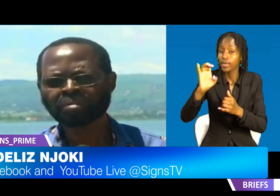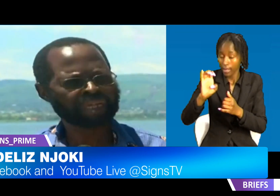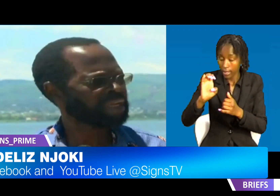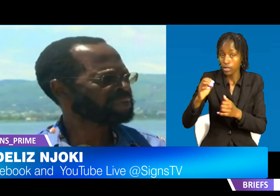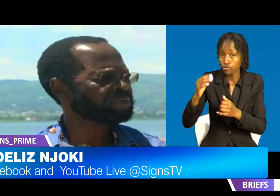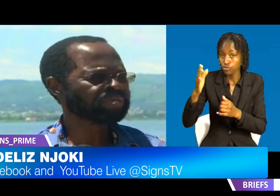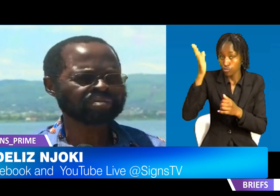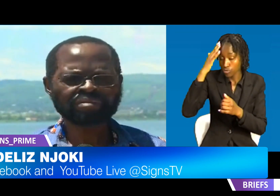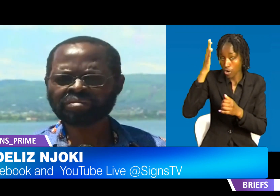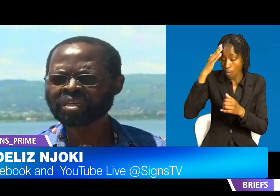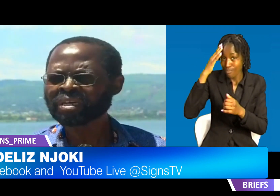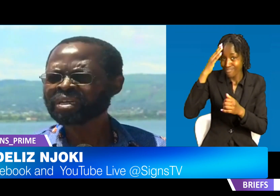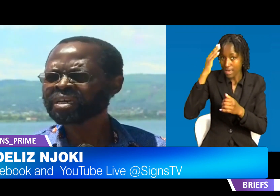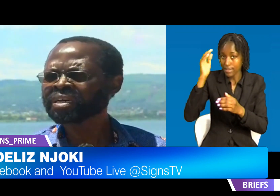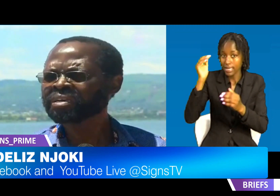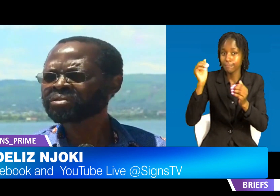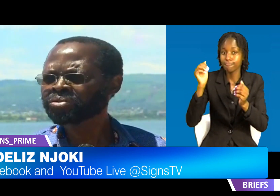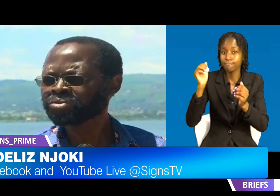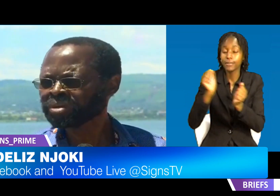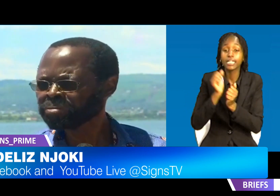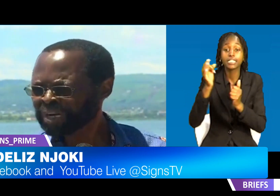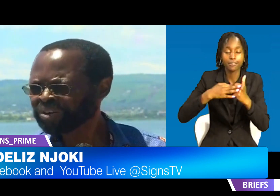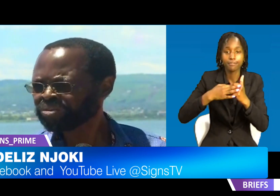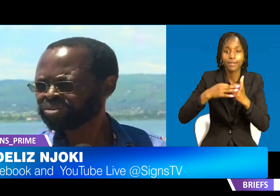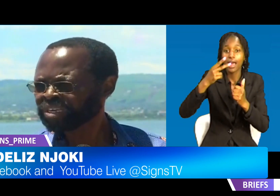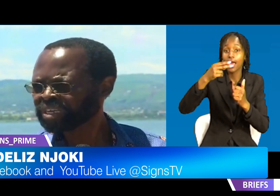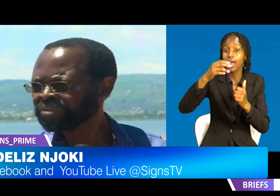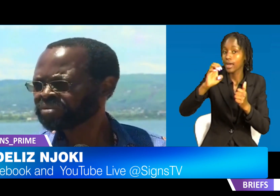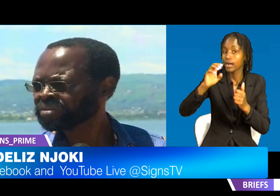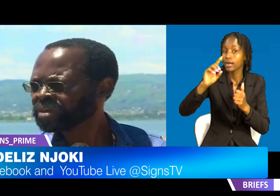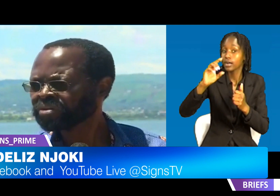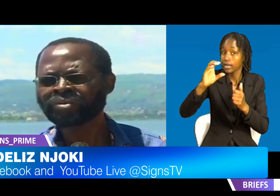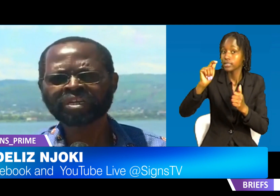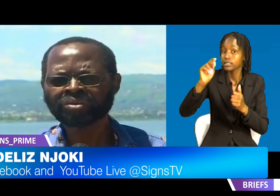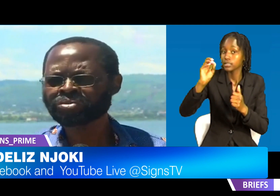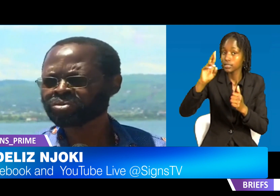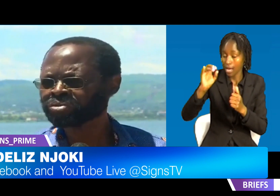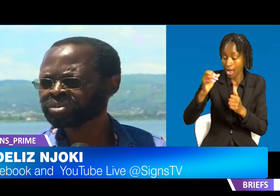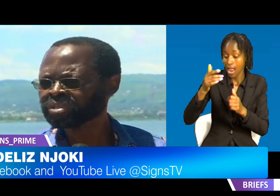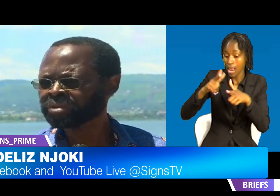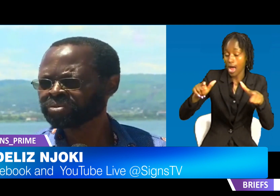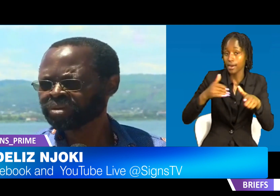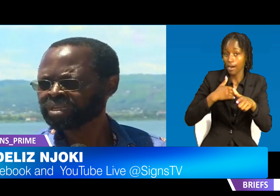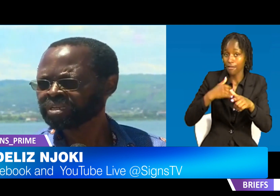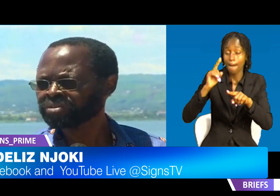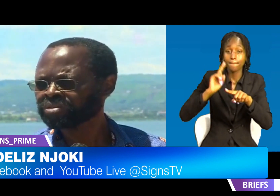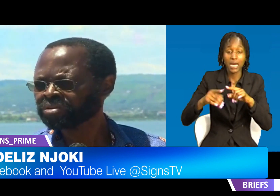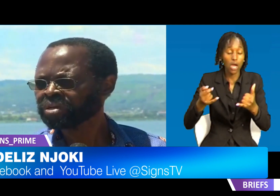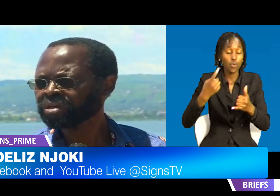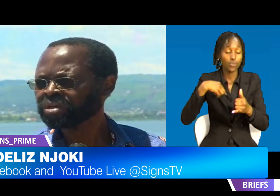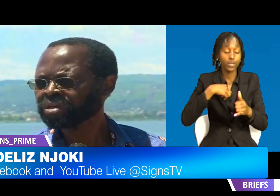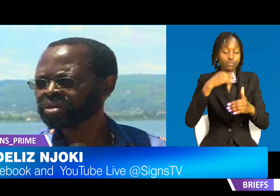18 na tuna mpango kujenga viwanda huko, kujenga madukani and so on.